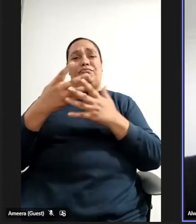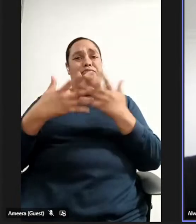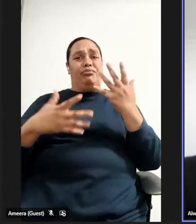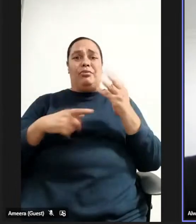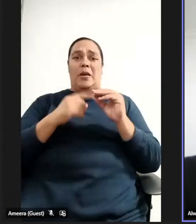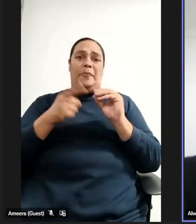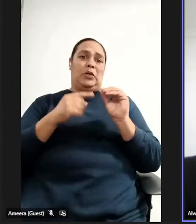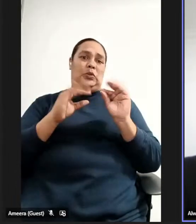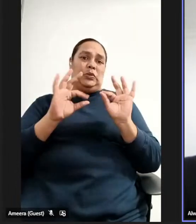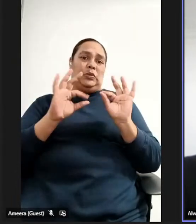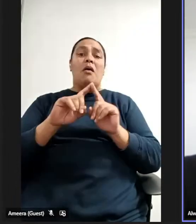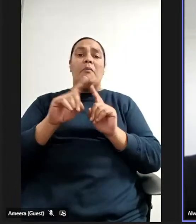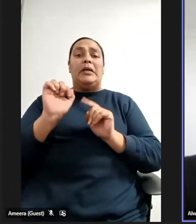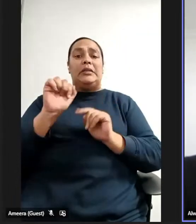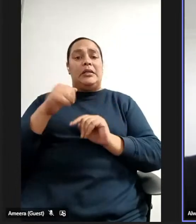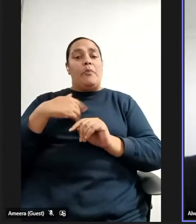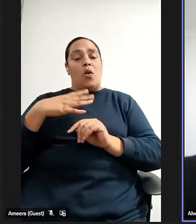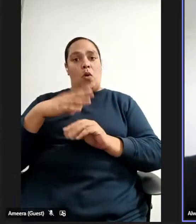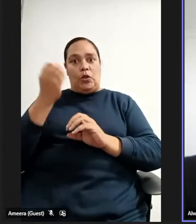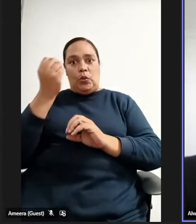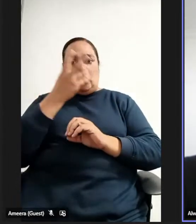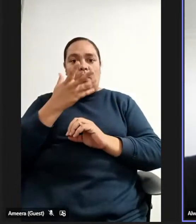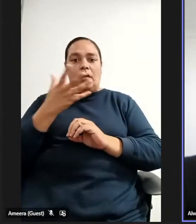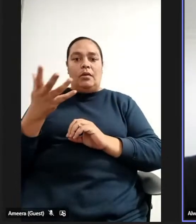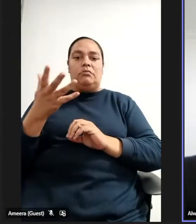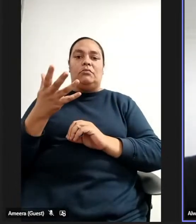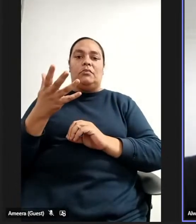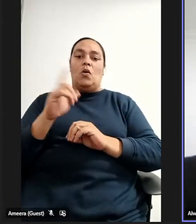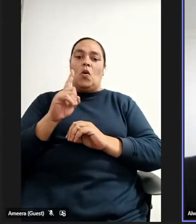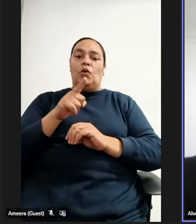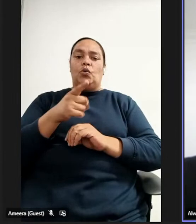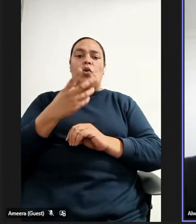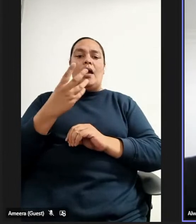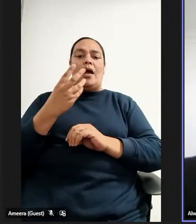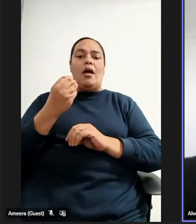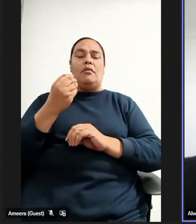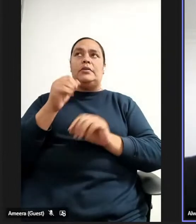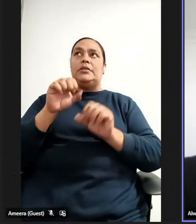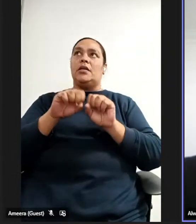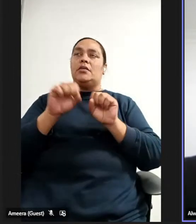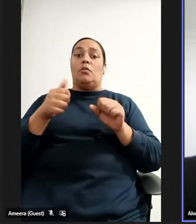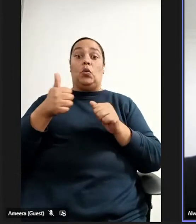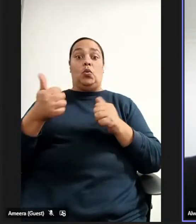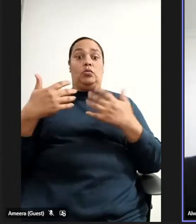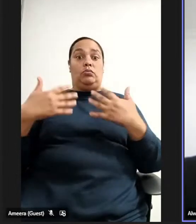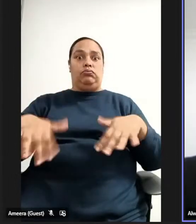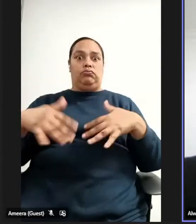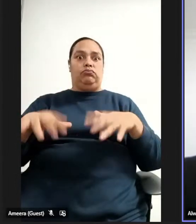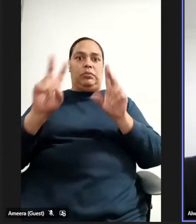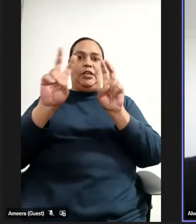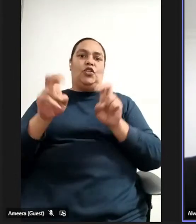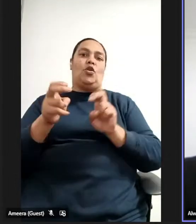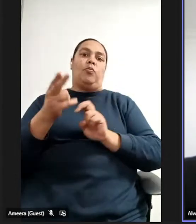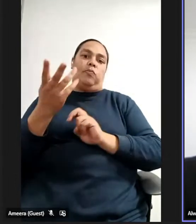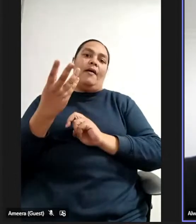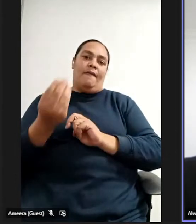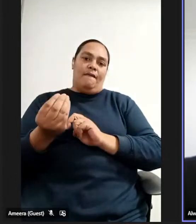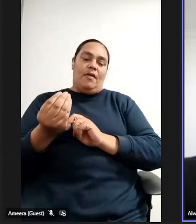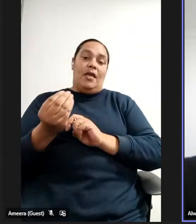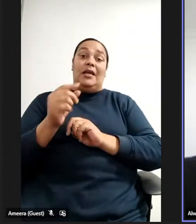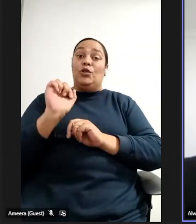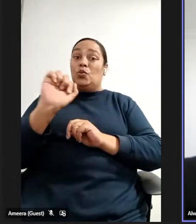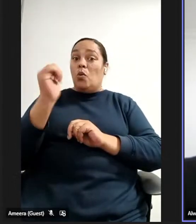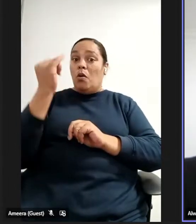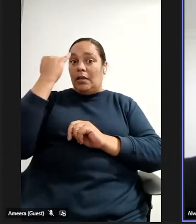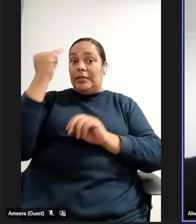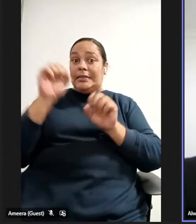want to indicate that there is a very good system in place at Eskom. And the idea with that system is that they